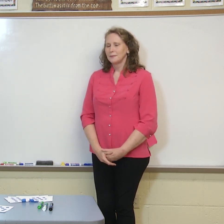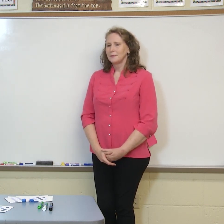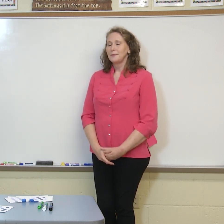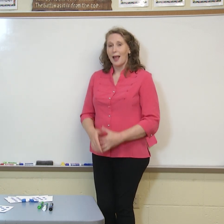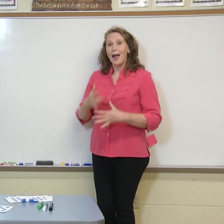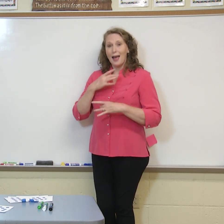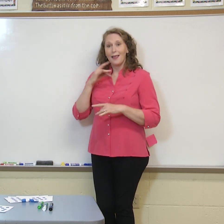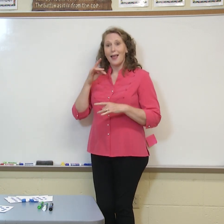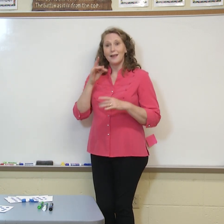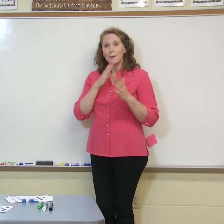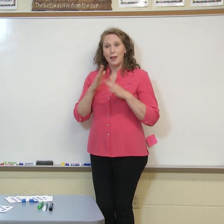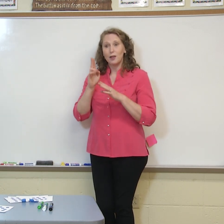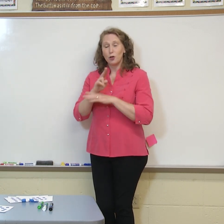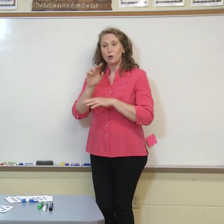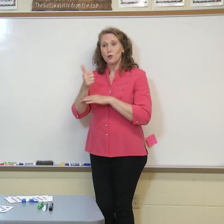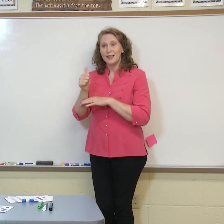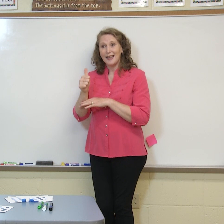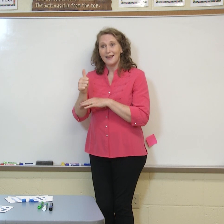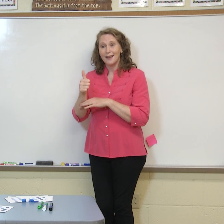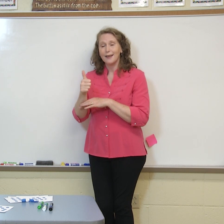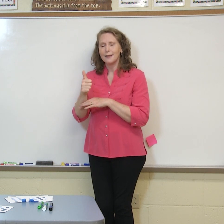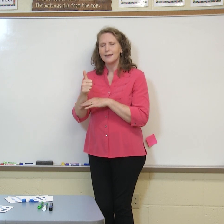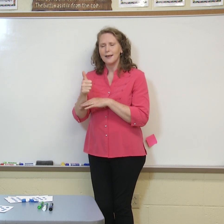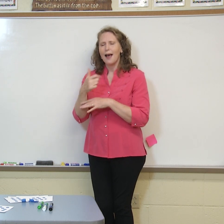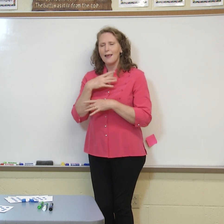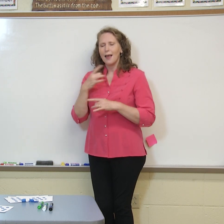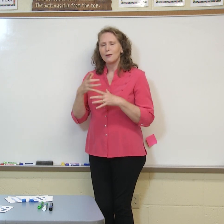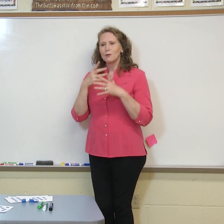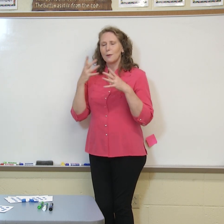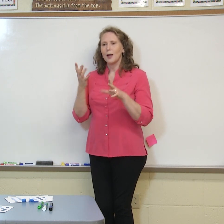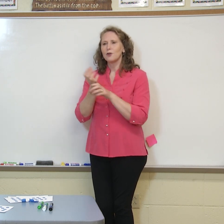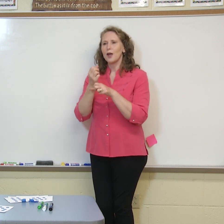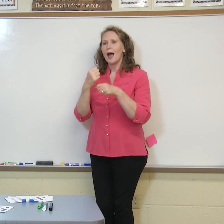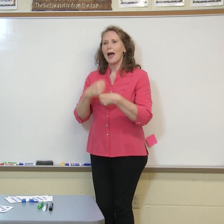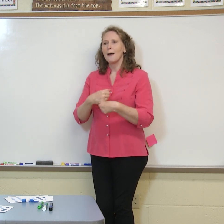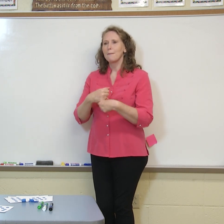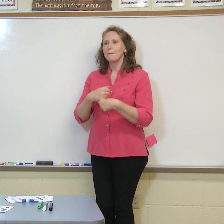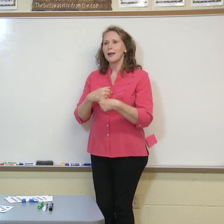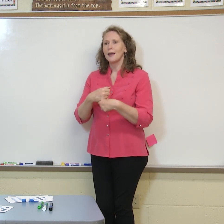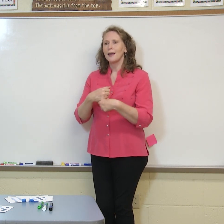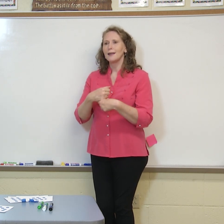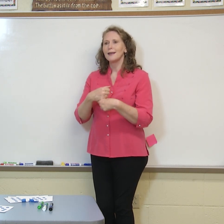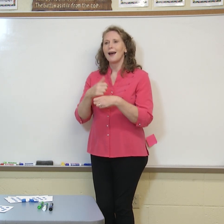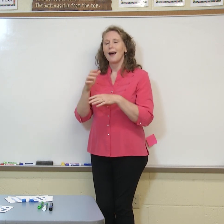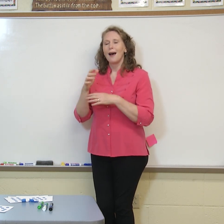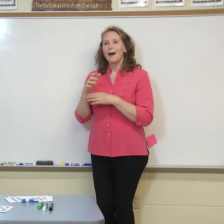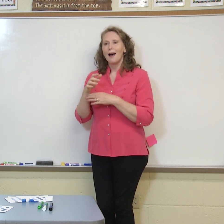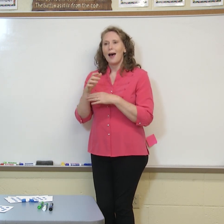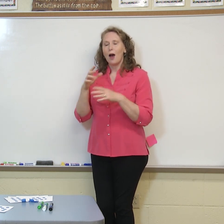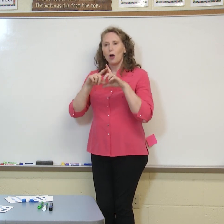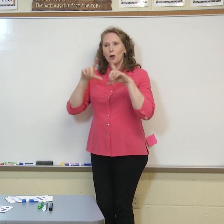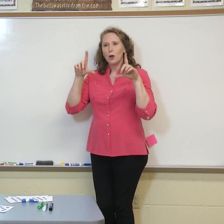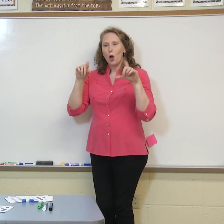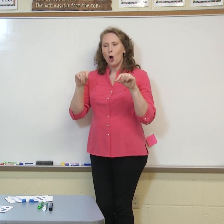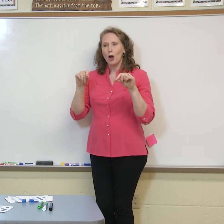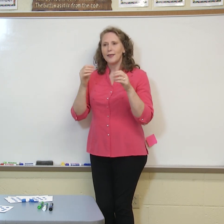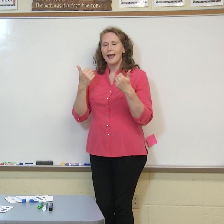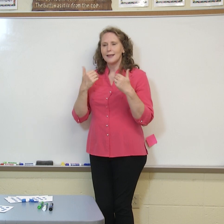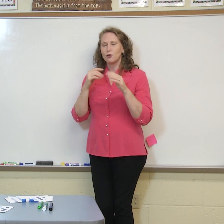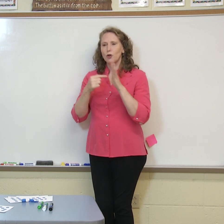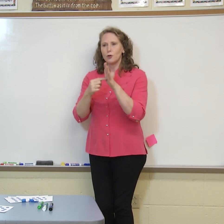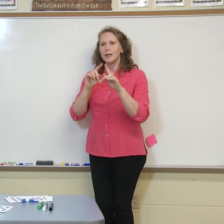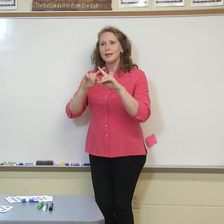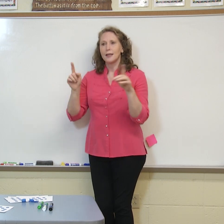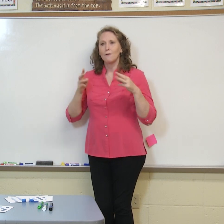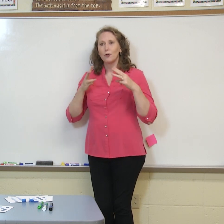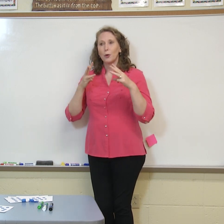I like your 10 strategy so much, I made one that had another structure to help us all see the 10 in the